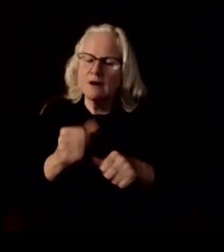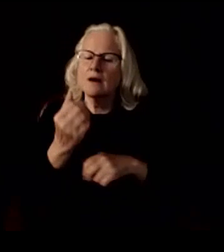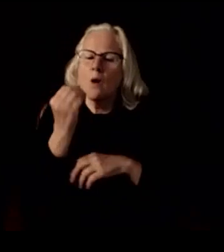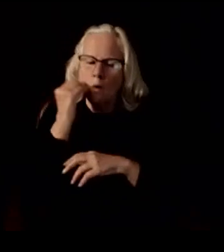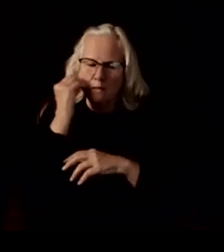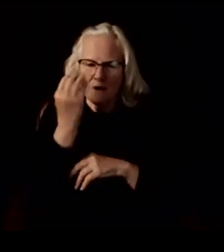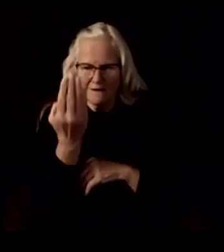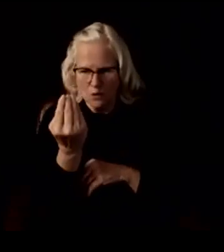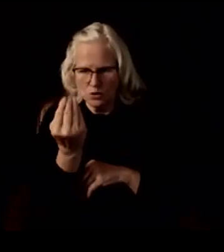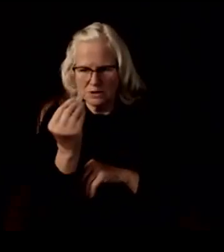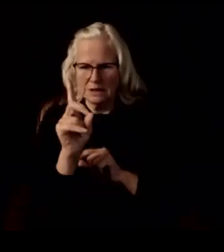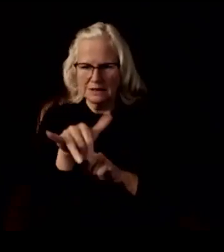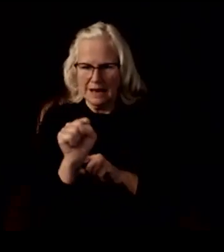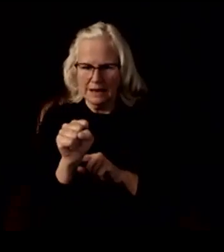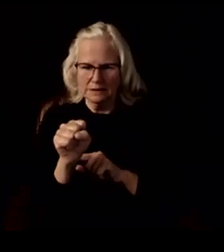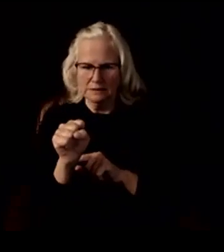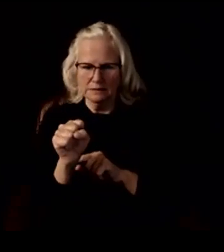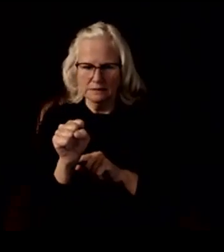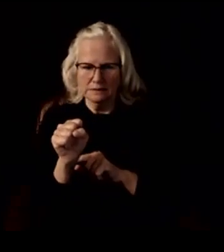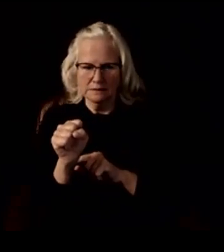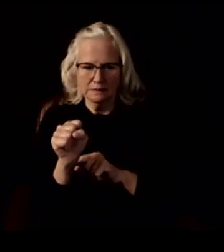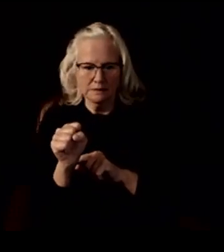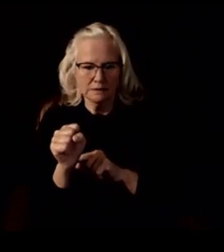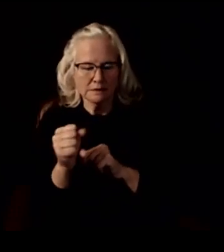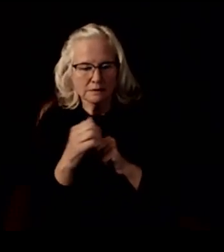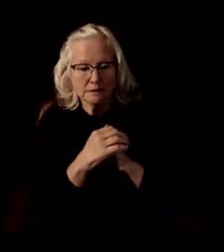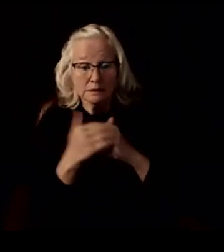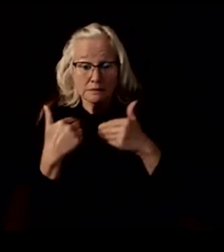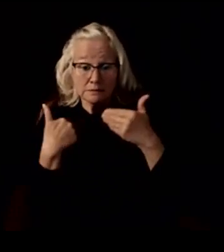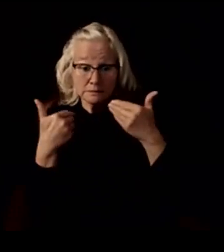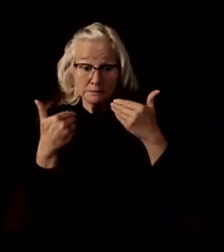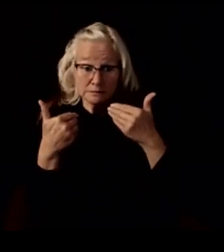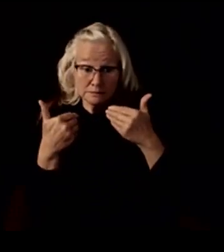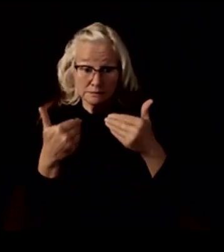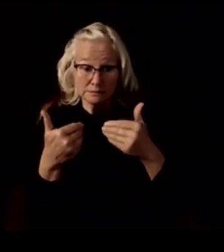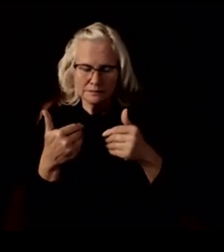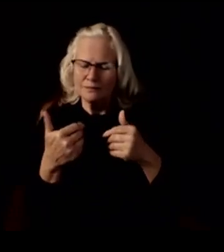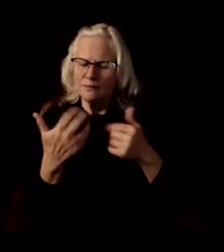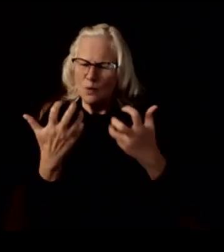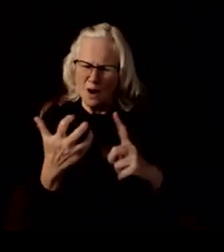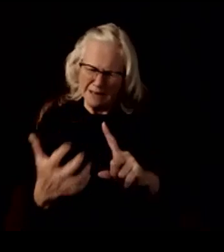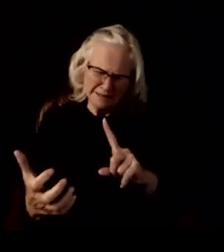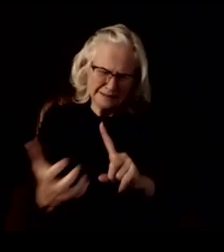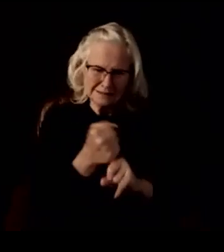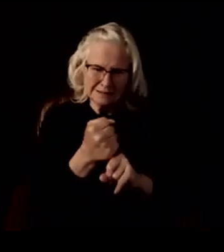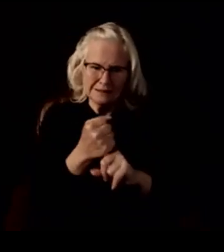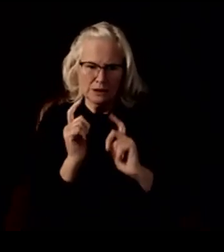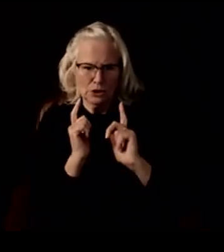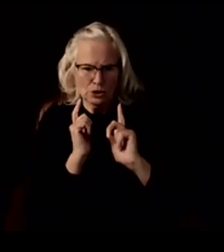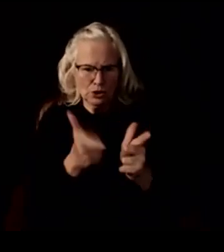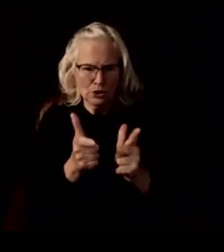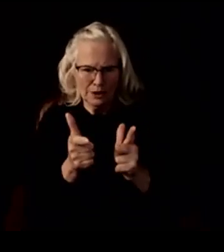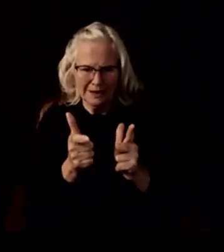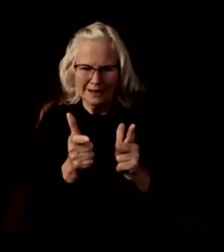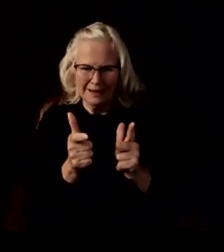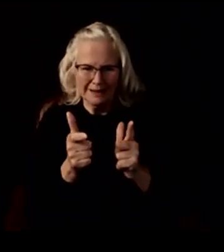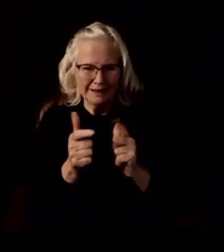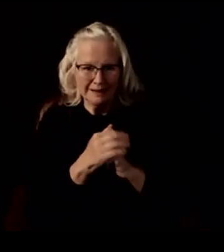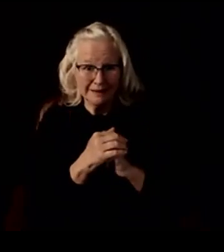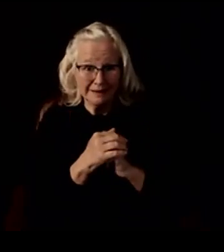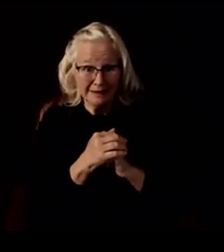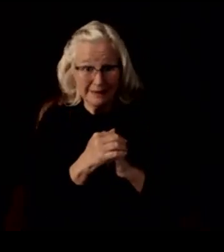recommend this testing to catch early cases, but it's just one point in time. Since the incubation period is 14 days,